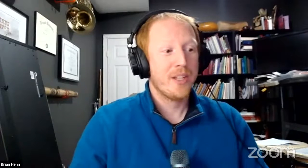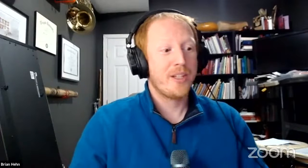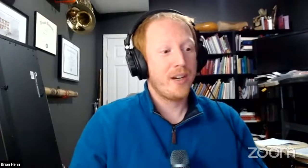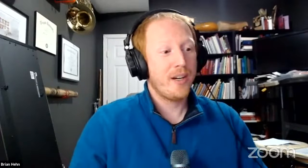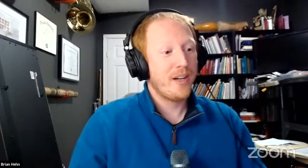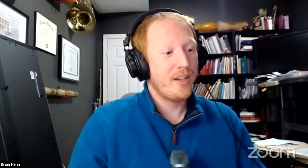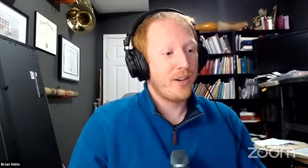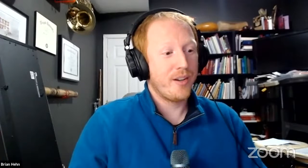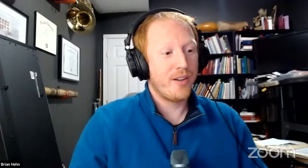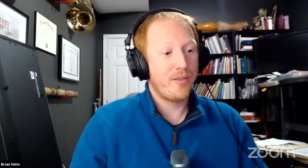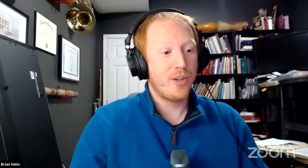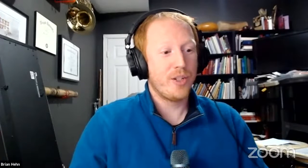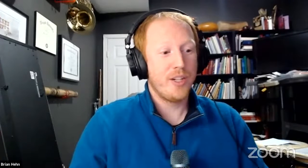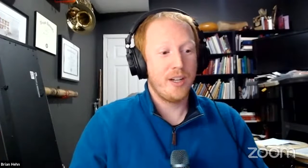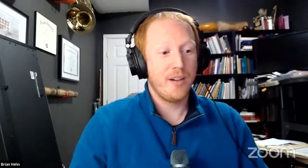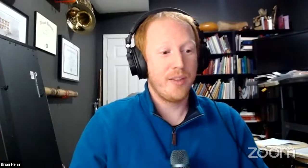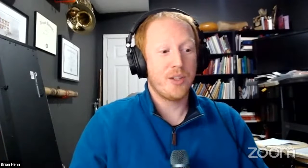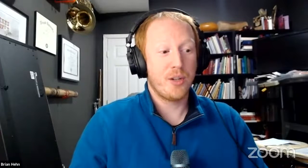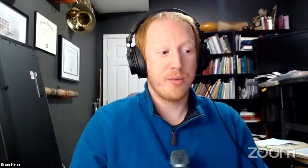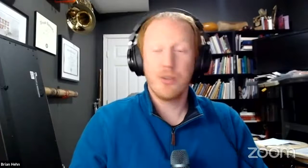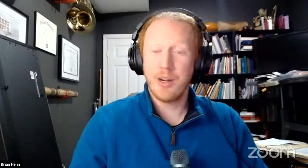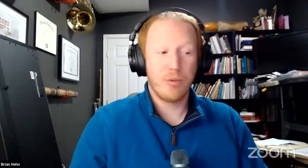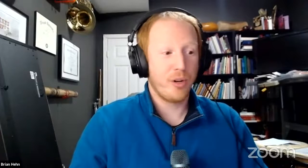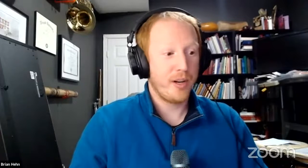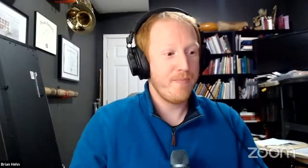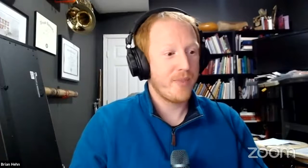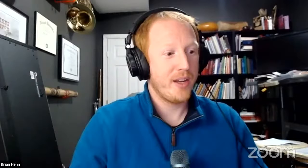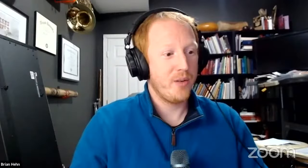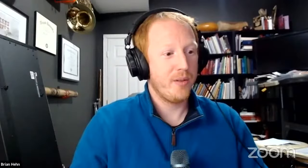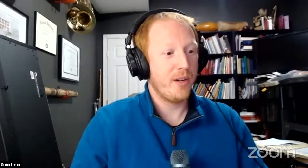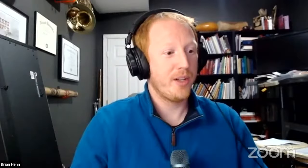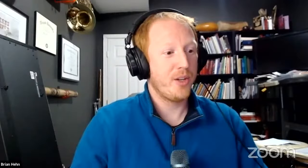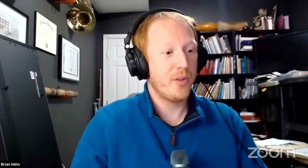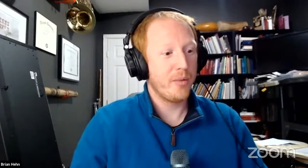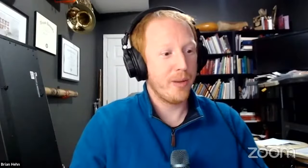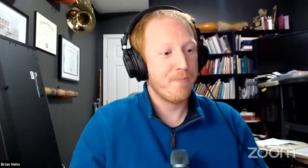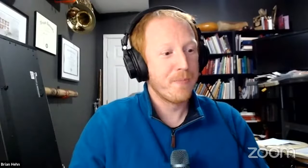email, Facebook, Skype can curb